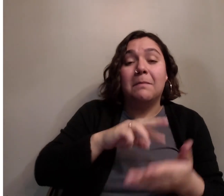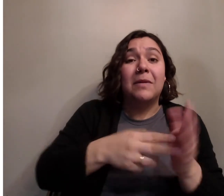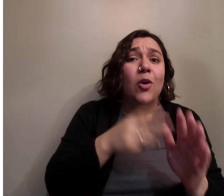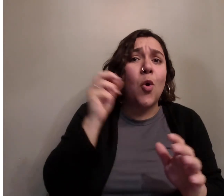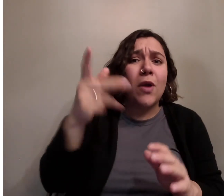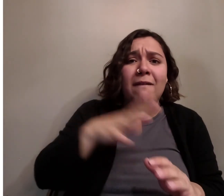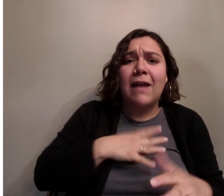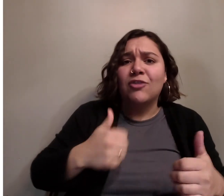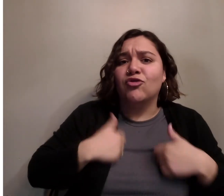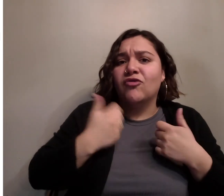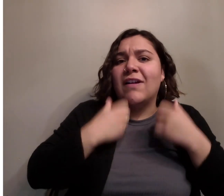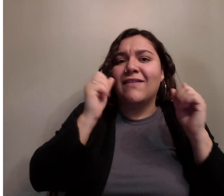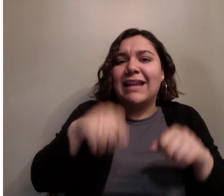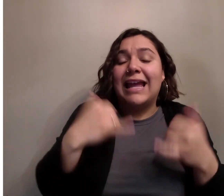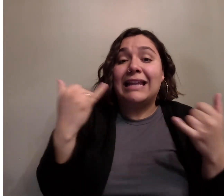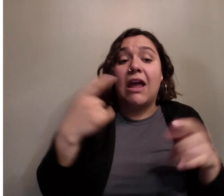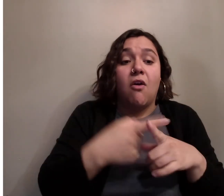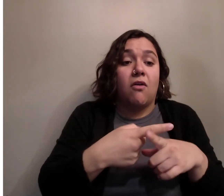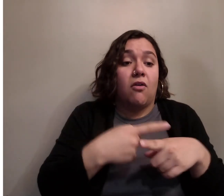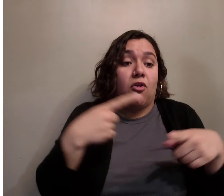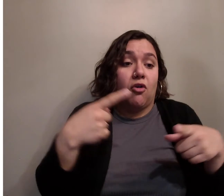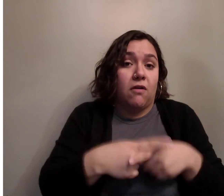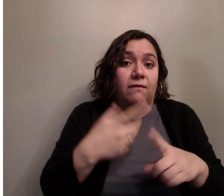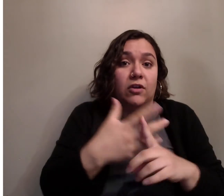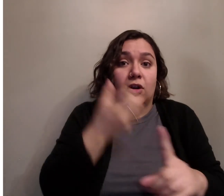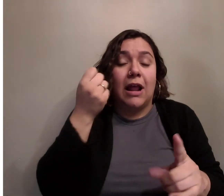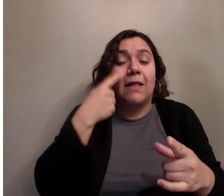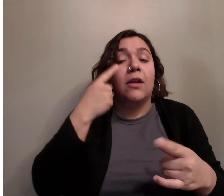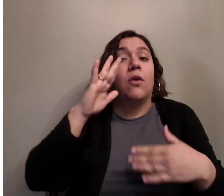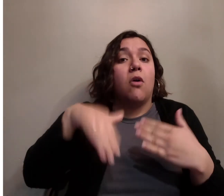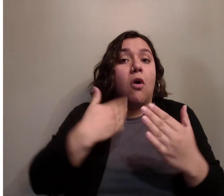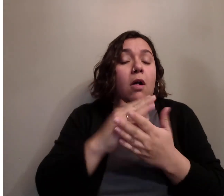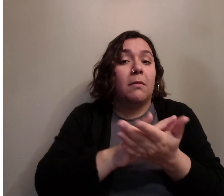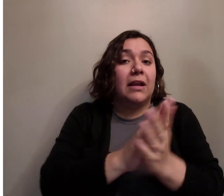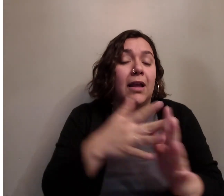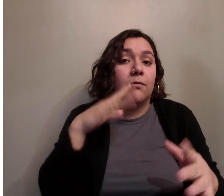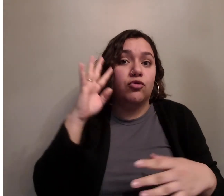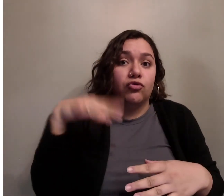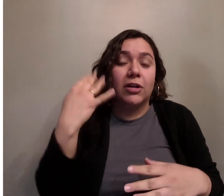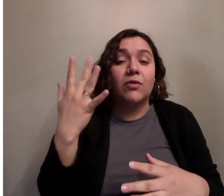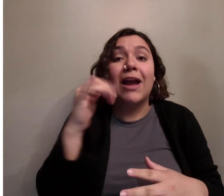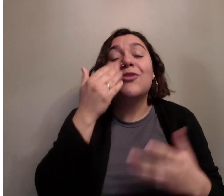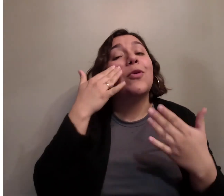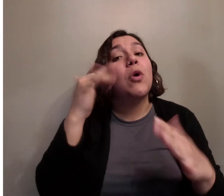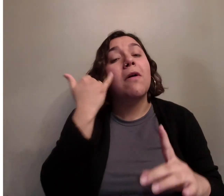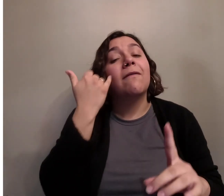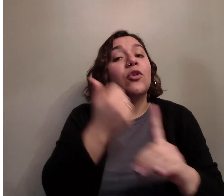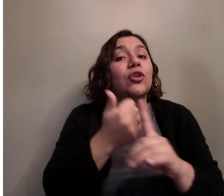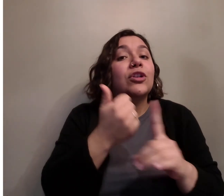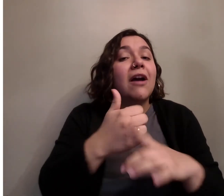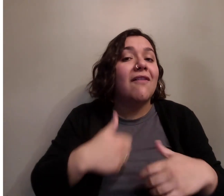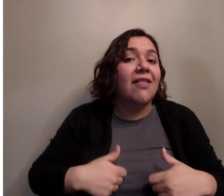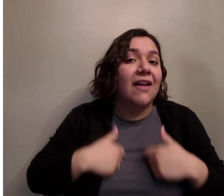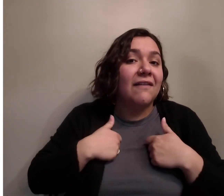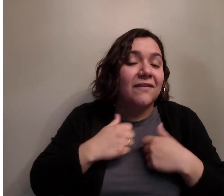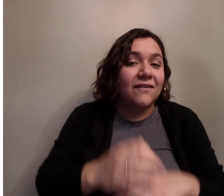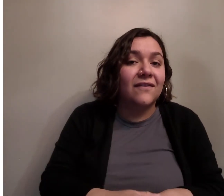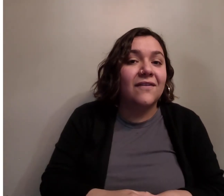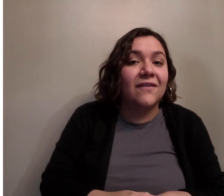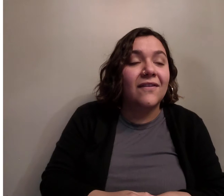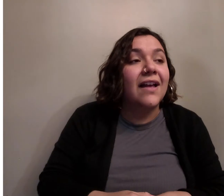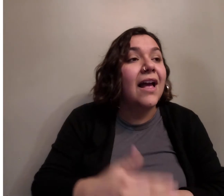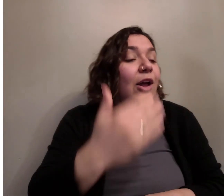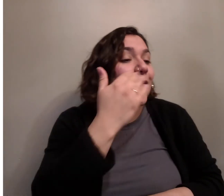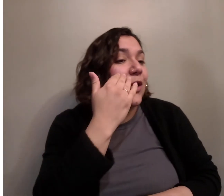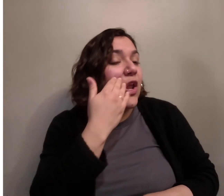we were doing okay and we were surviving. And you take away that conflict, and I think we all start to go a little crazy, because you don't know if you're alive